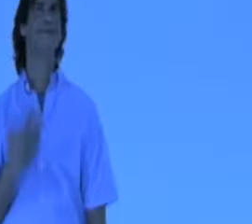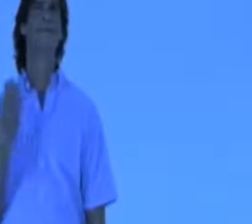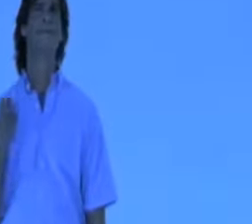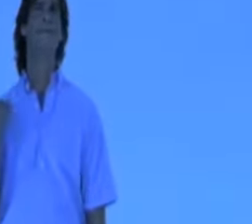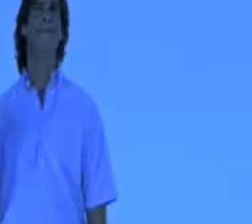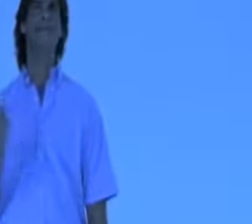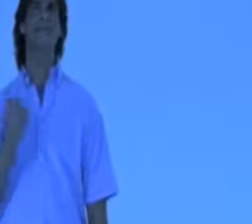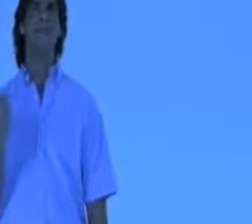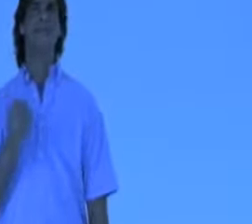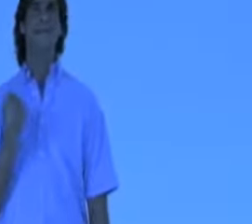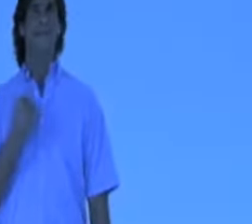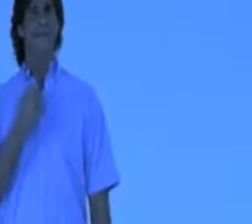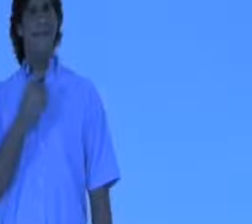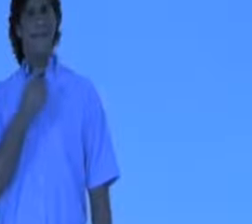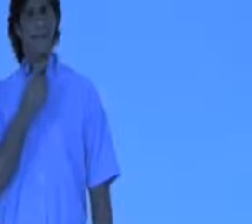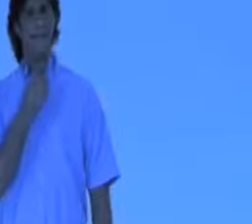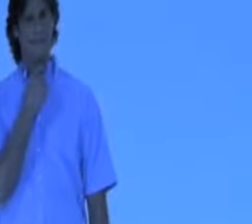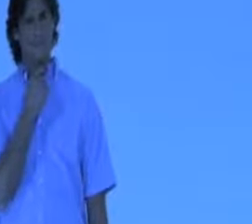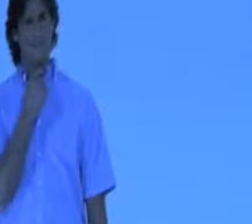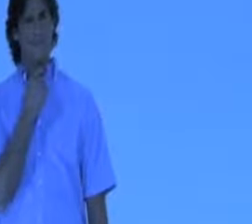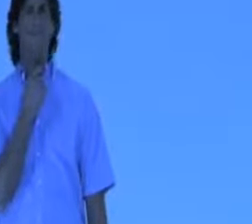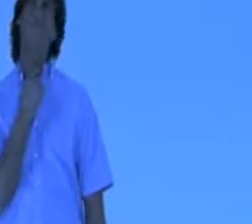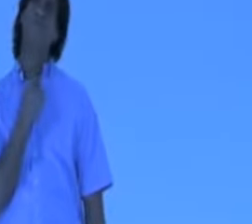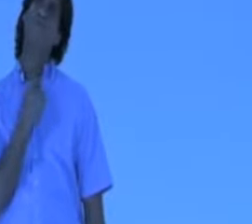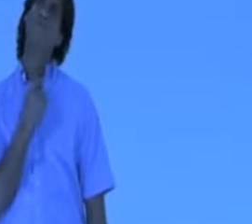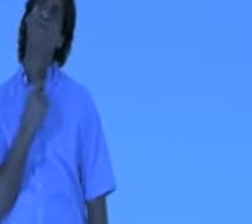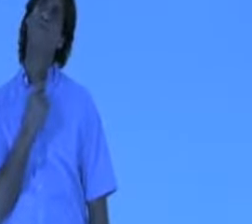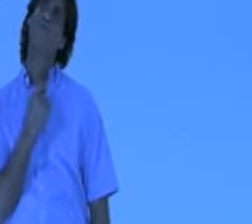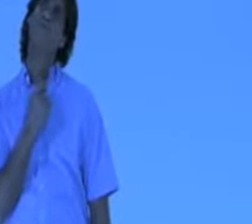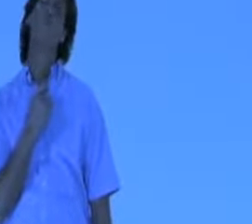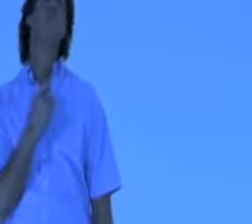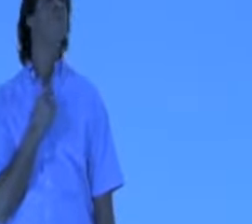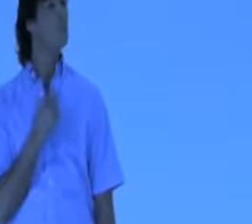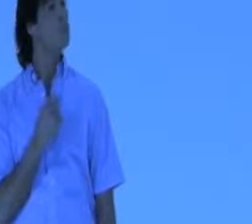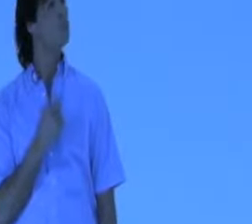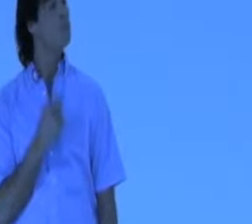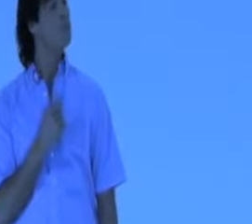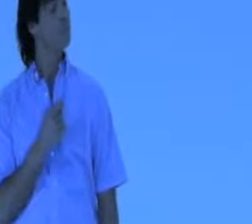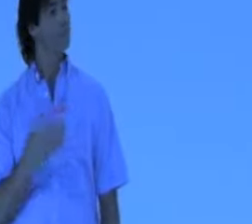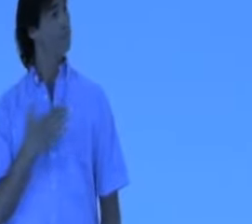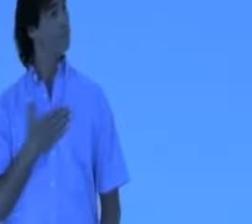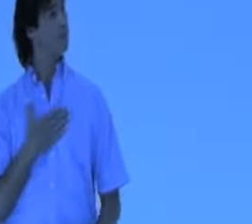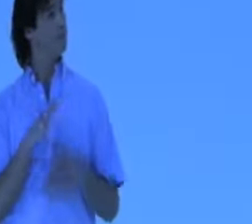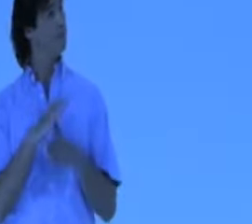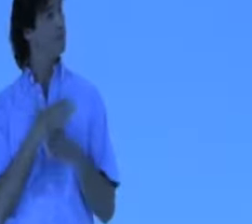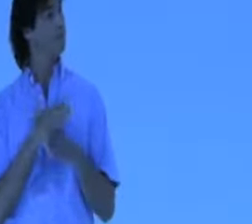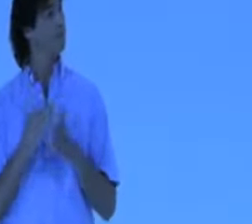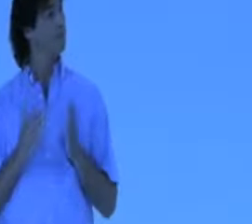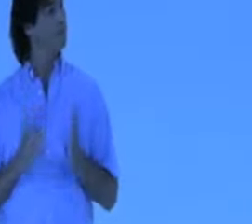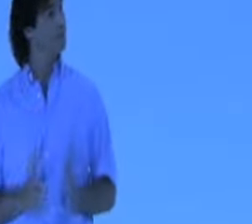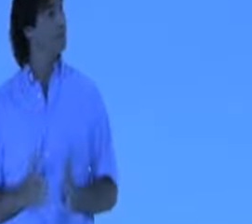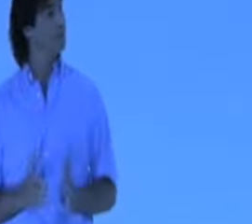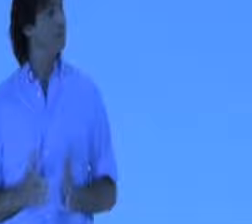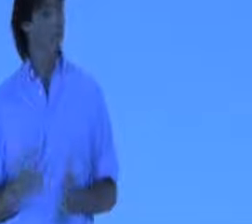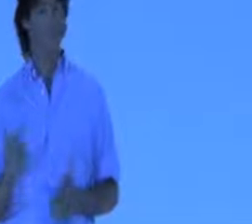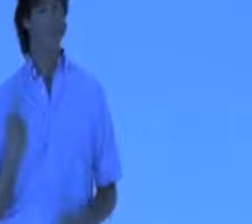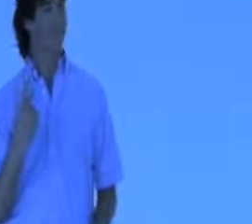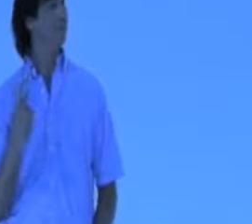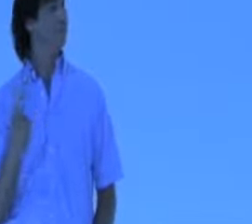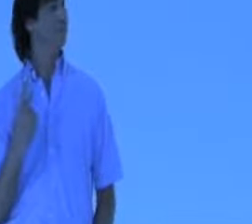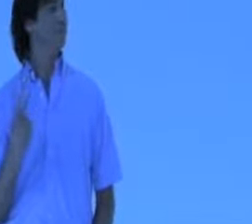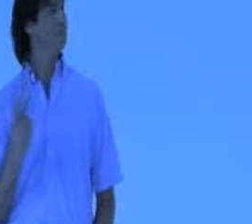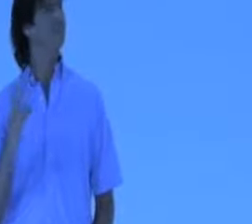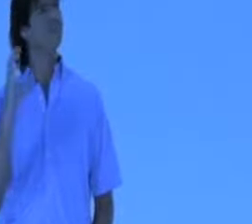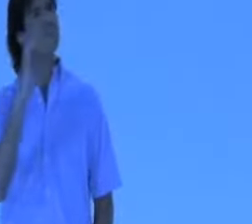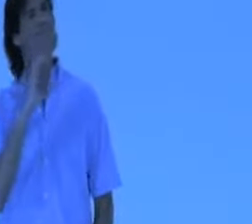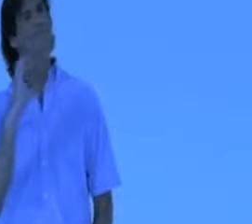are asked sometimes. This, as you can tell, is a dialogue between 2 people, and so there might be questions